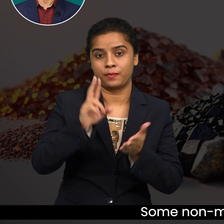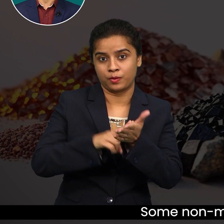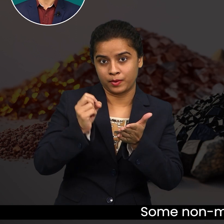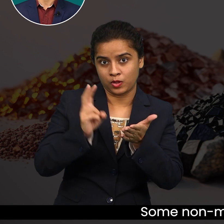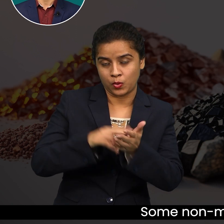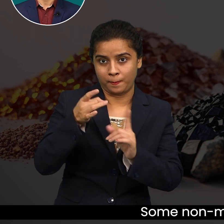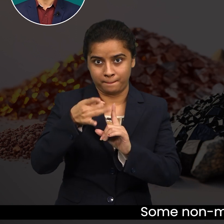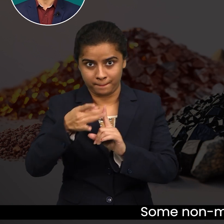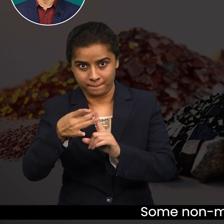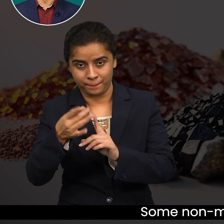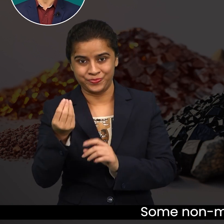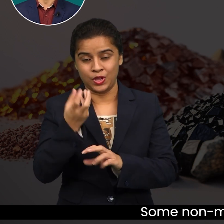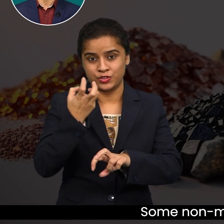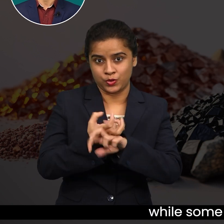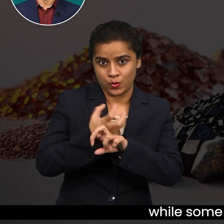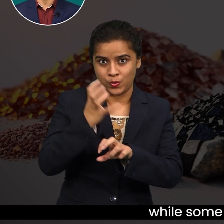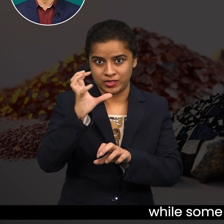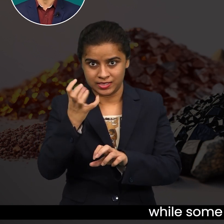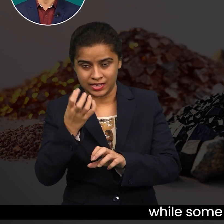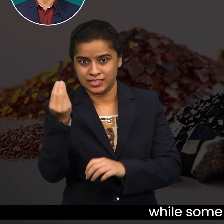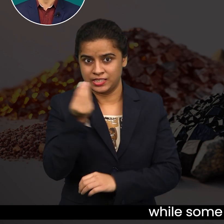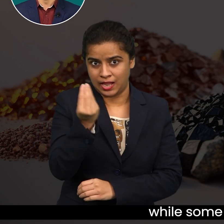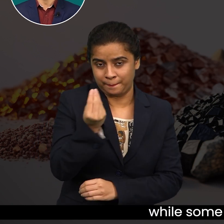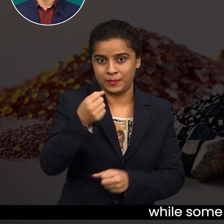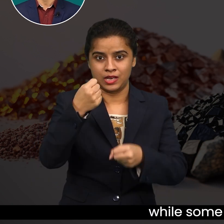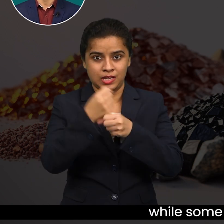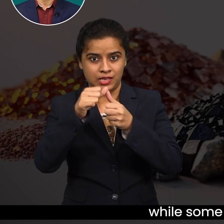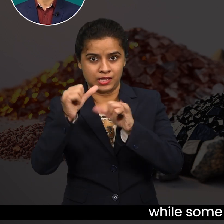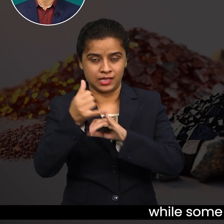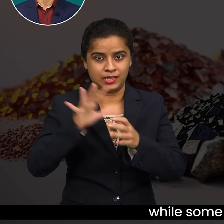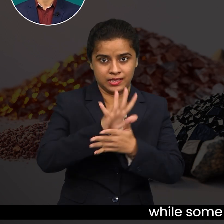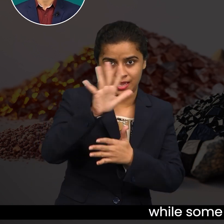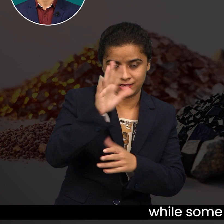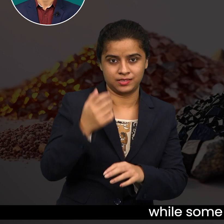Some non-metals are in a solid state while some are in a gaseous state.